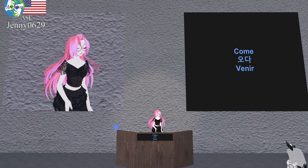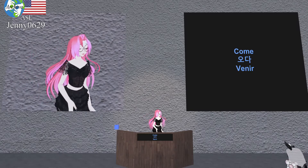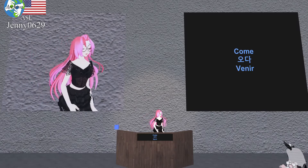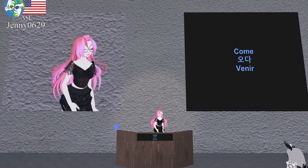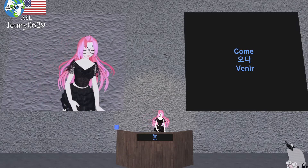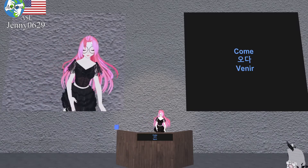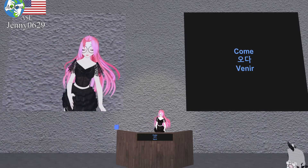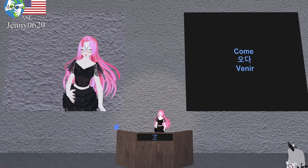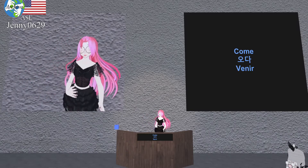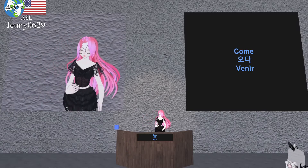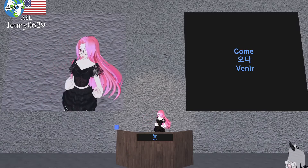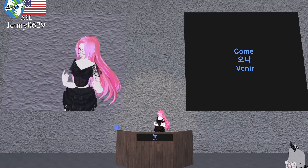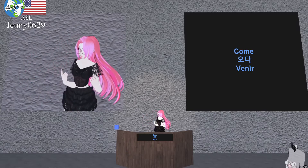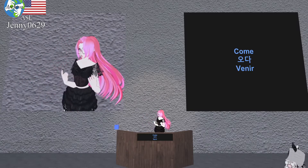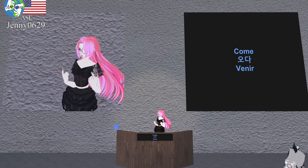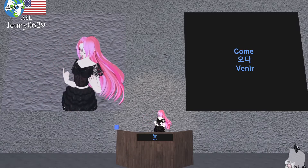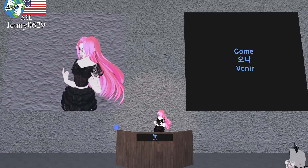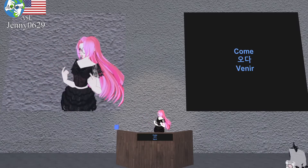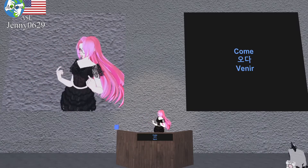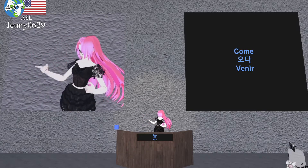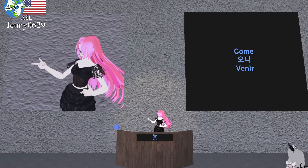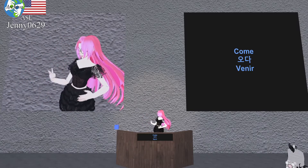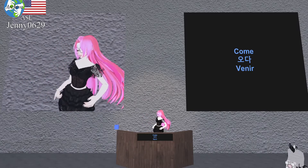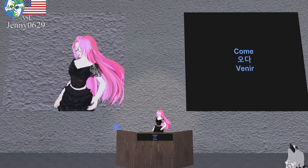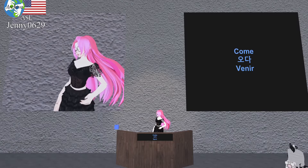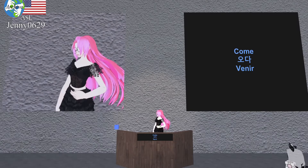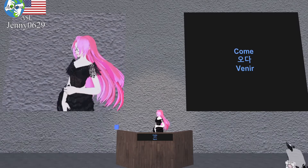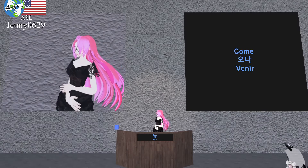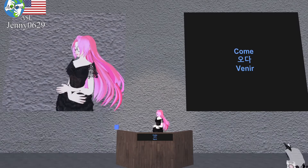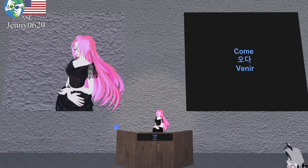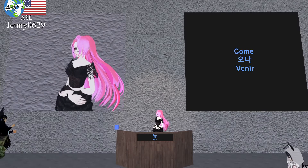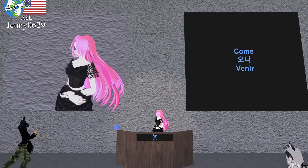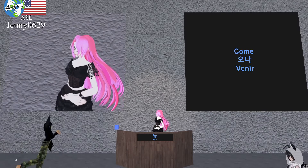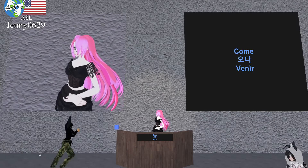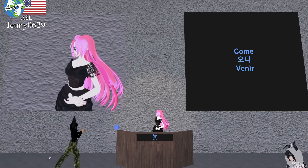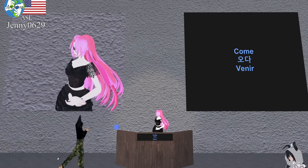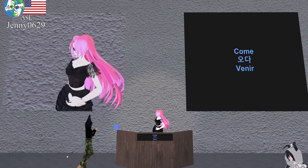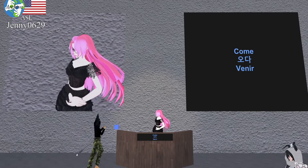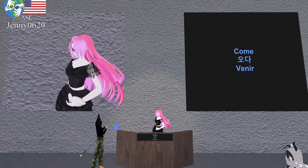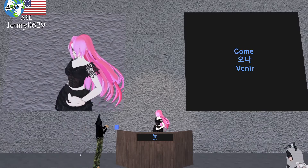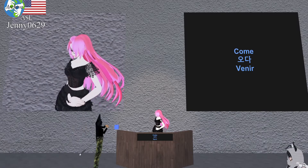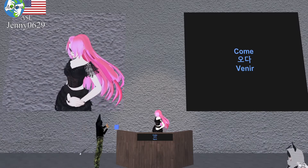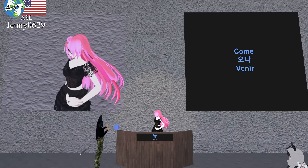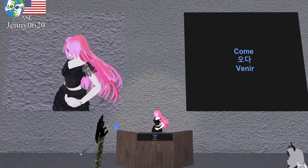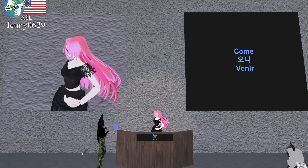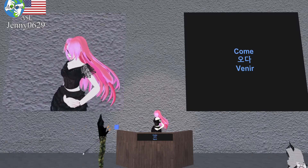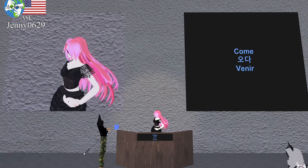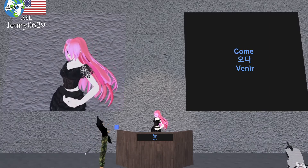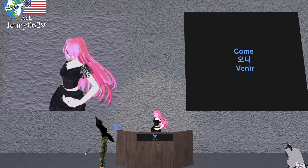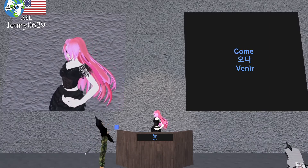Yep. Let's see, any other questions? Yeah, what's up, Earth?